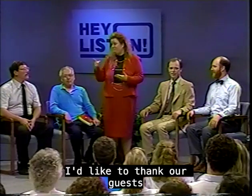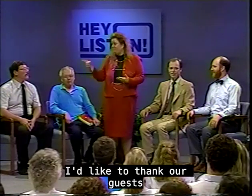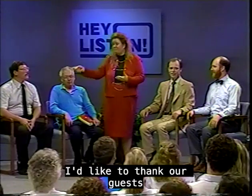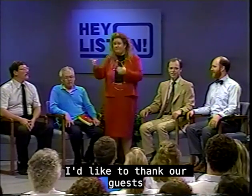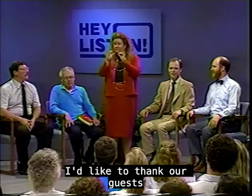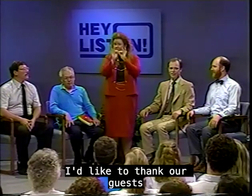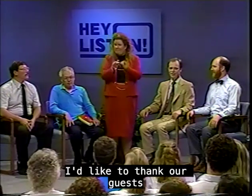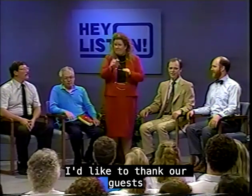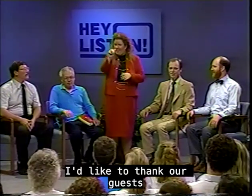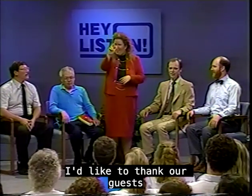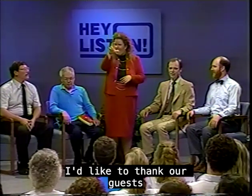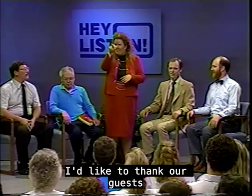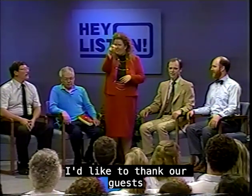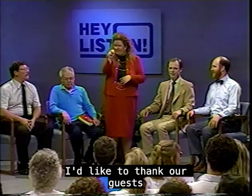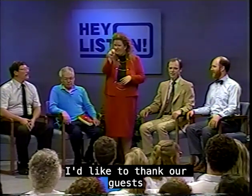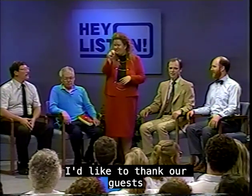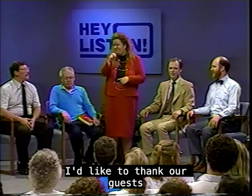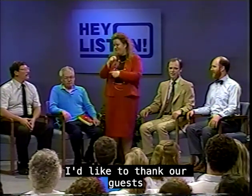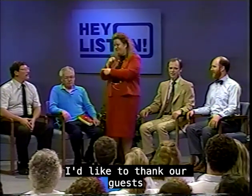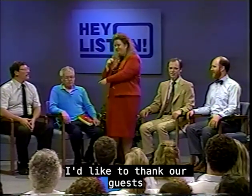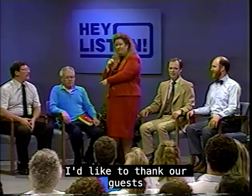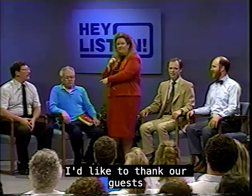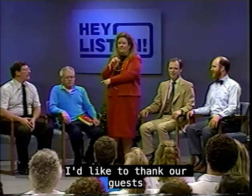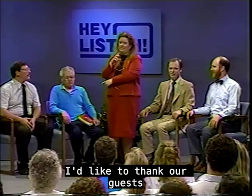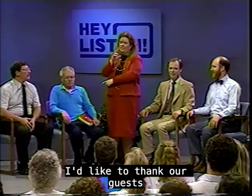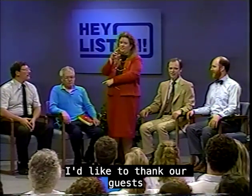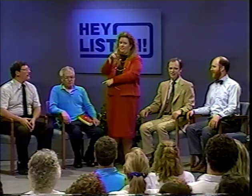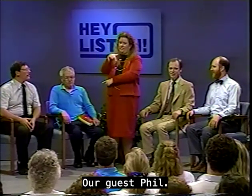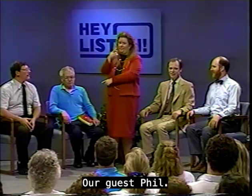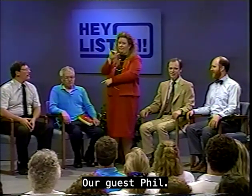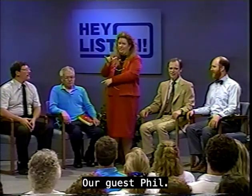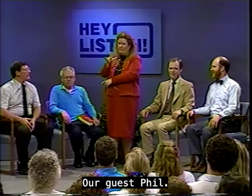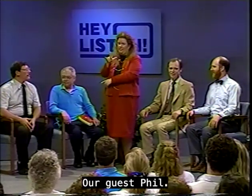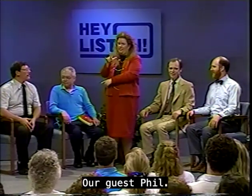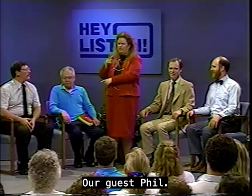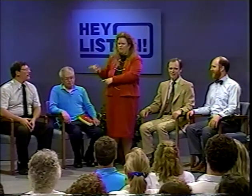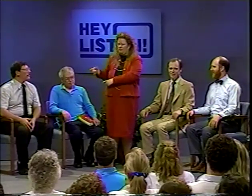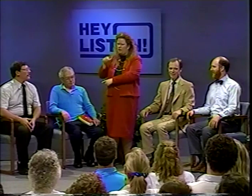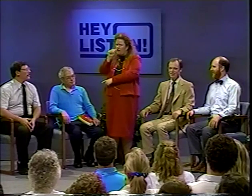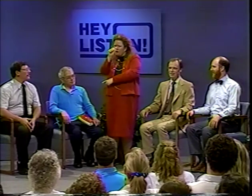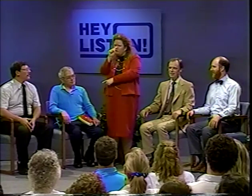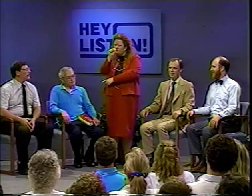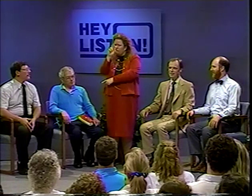I'd like to thank our guest and our interpreter, Aaron, our guest, Phil.